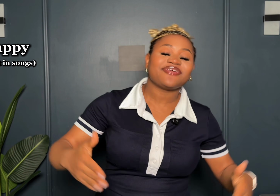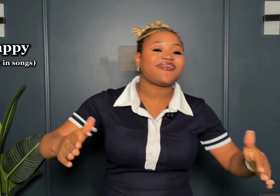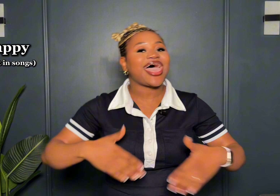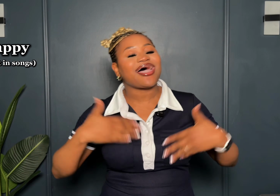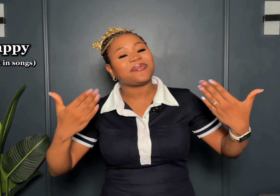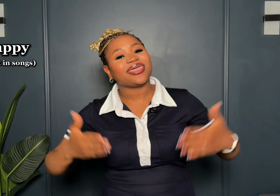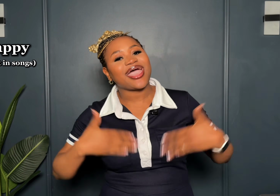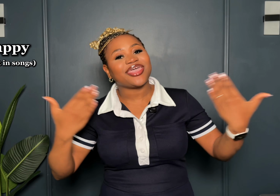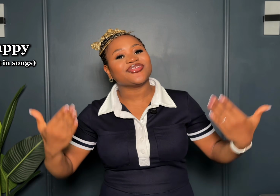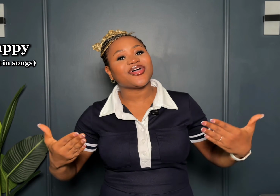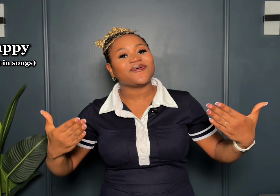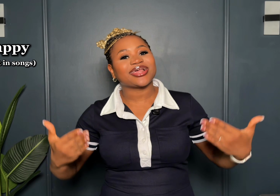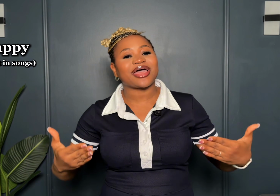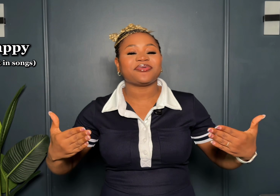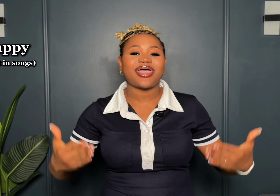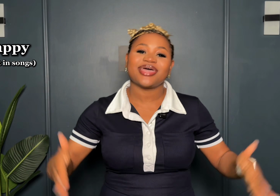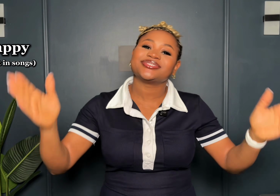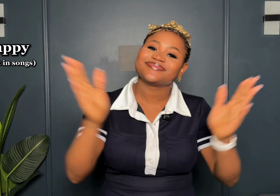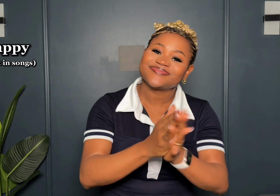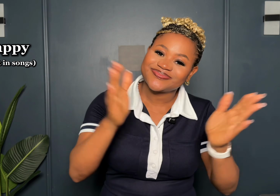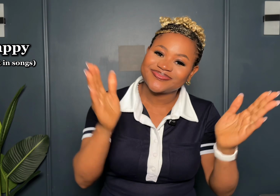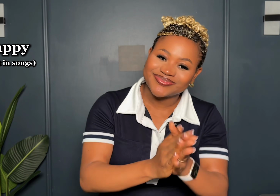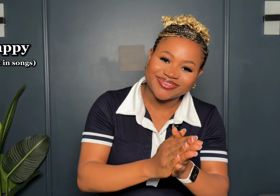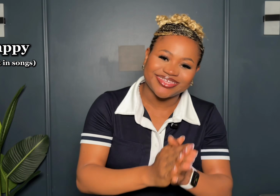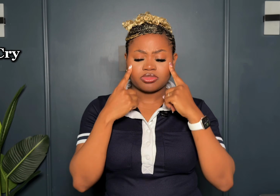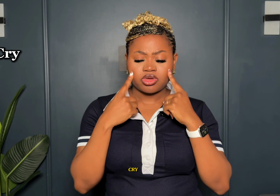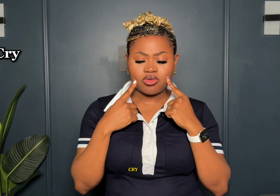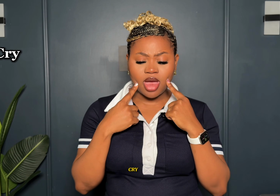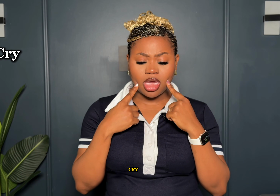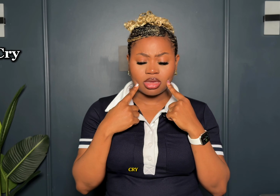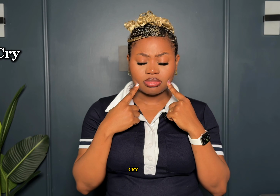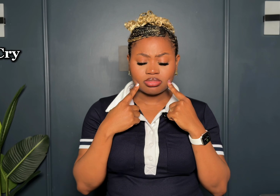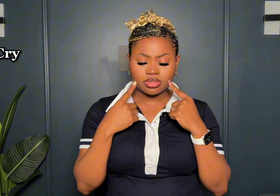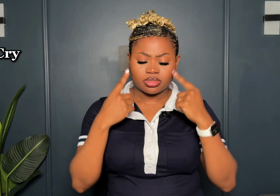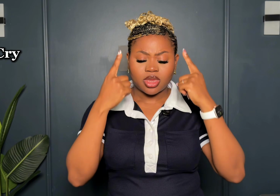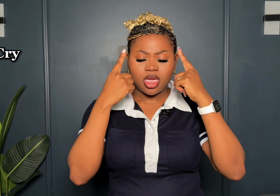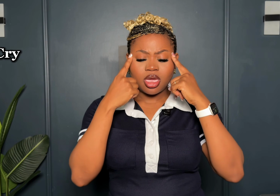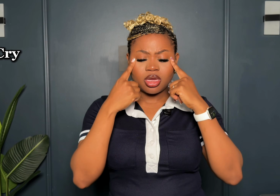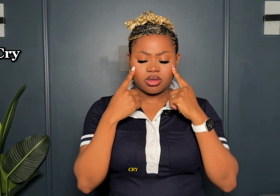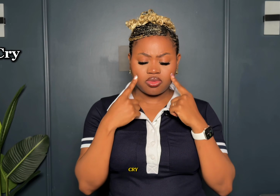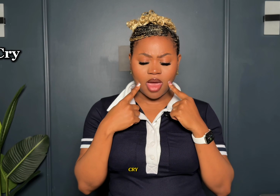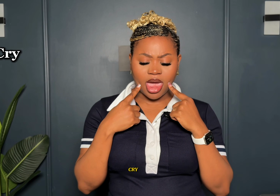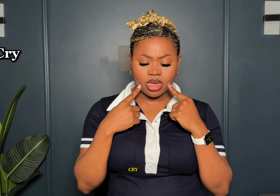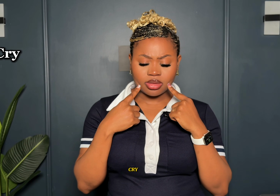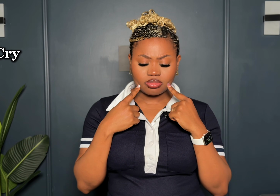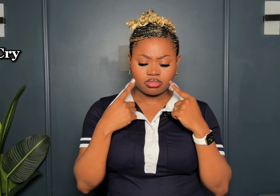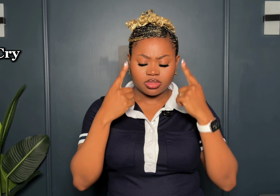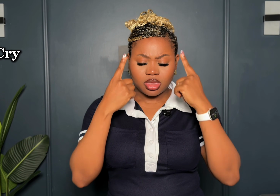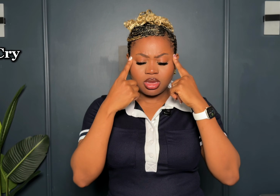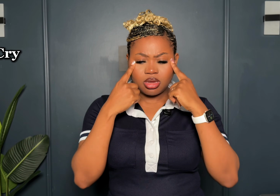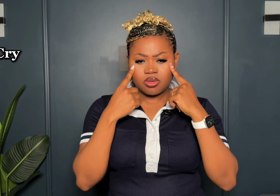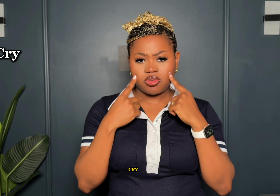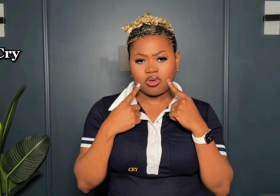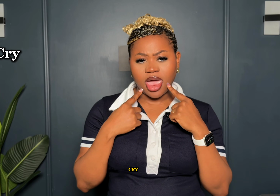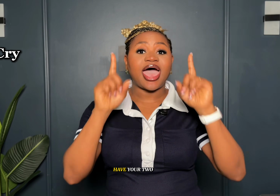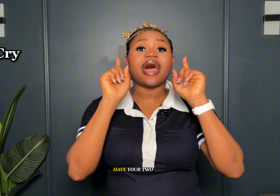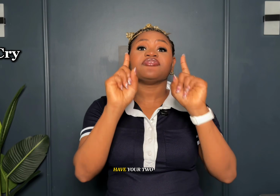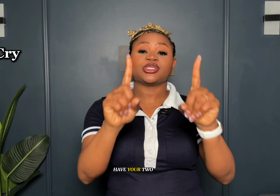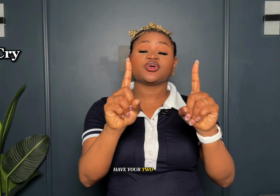you're happy and you know it, clap your hands. Cry. Cry. Cry. Have your two